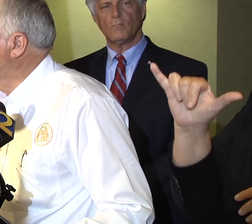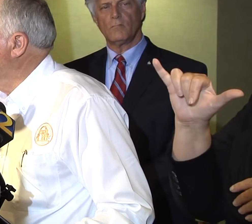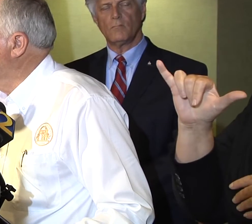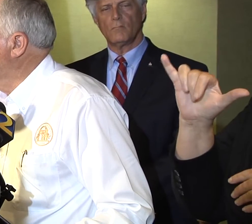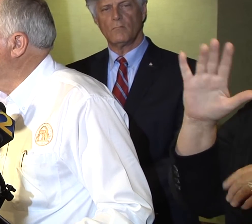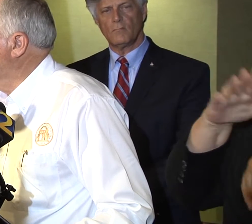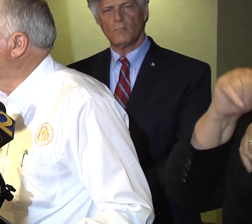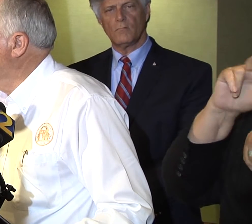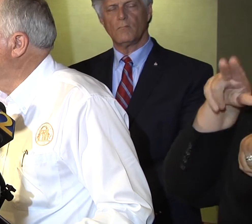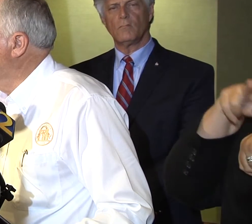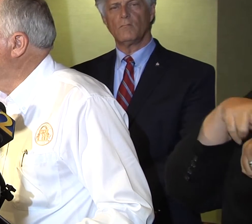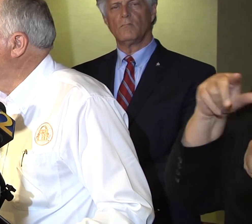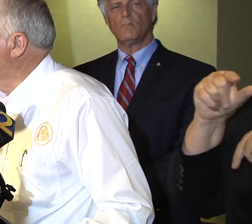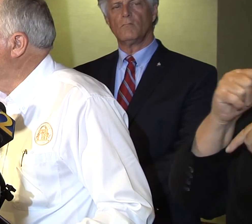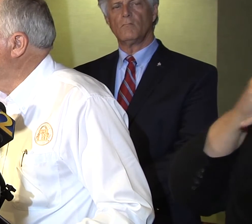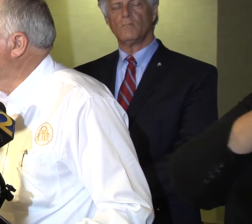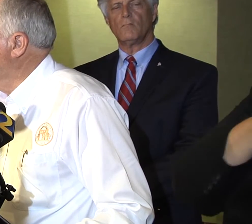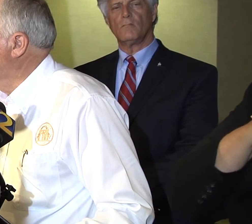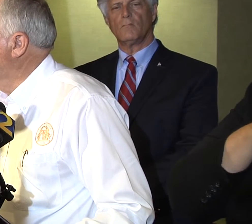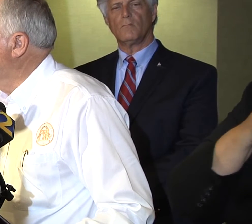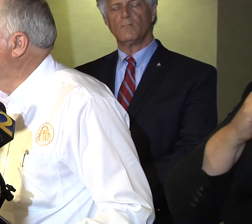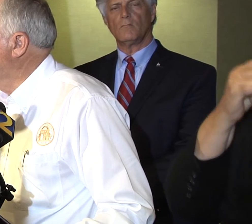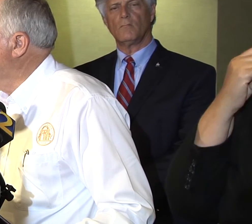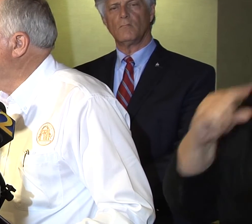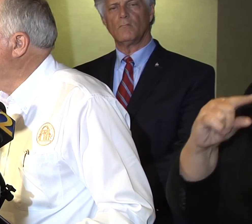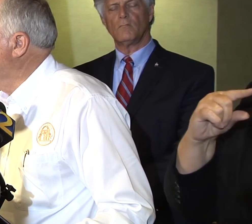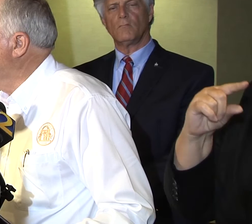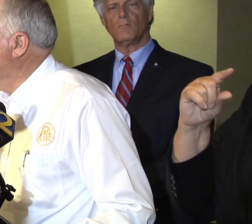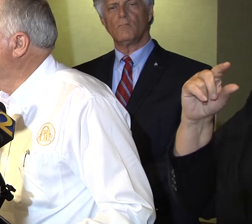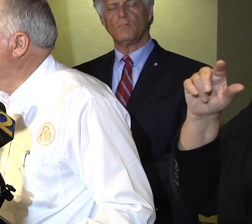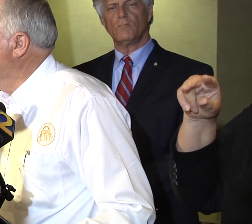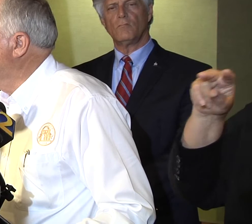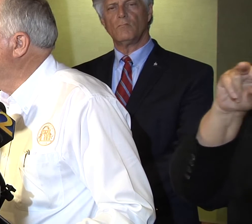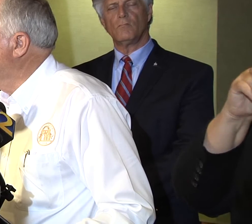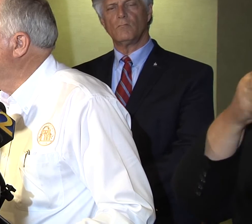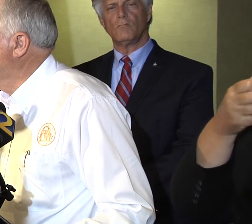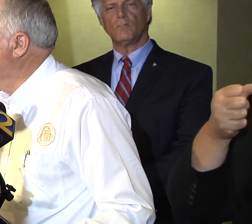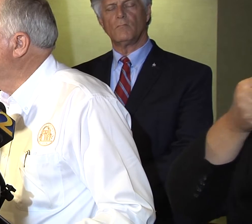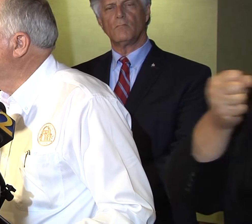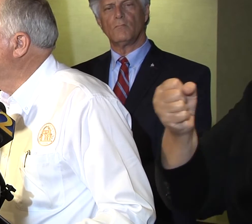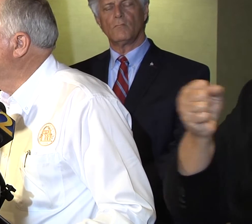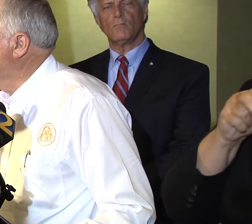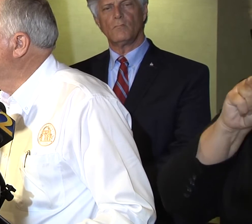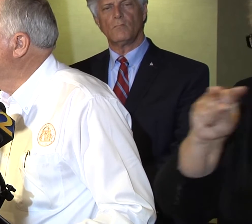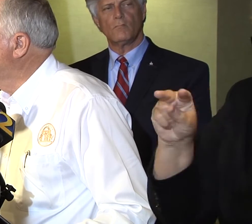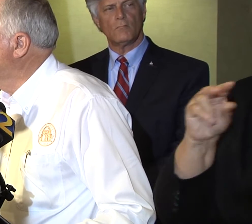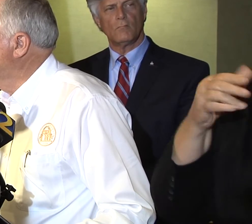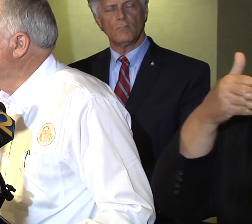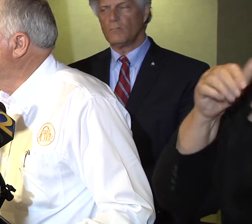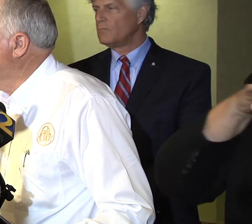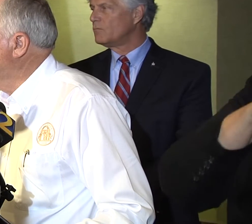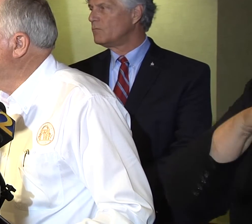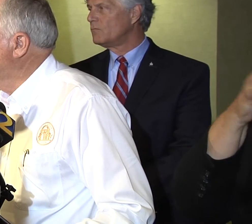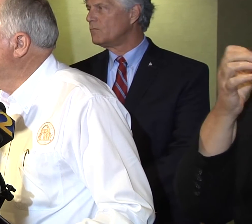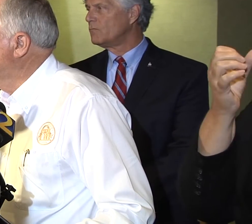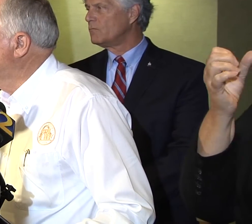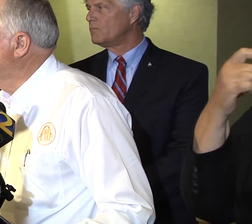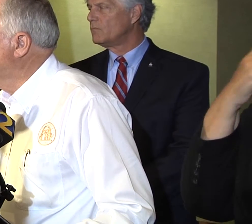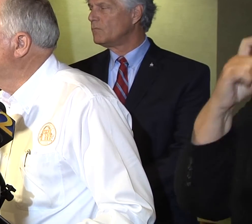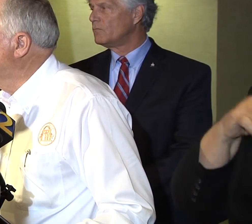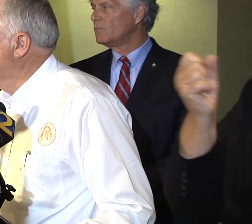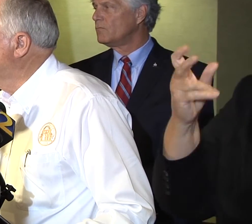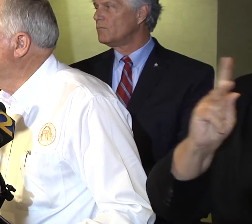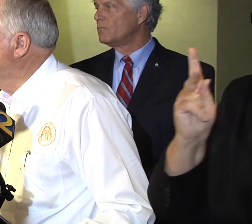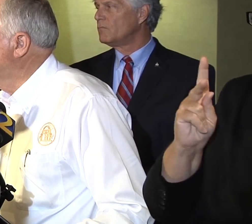roads, but they're also patrolling neighborhoods. When we drive through our streets here as media in the last half hour, an hour, there's an awful lot of people have not left.